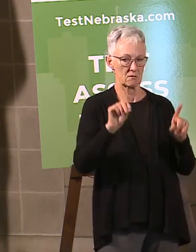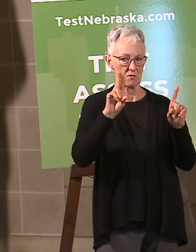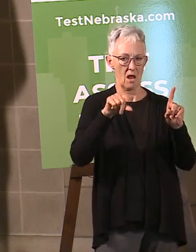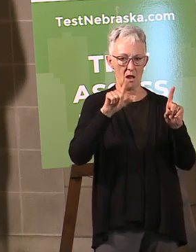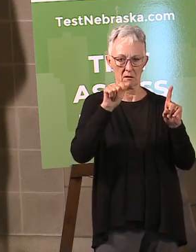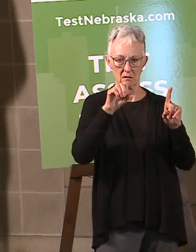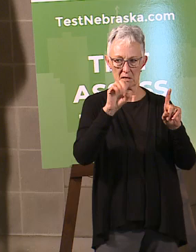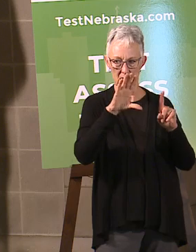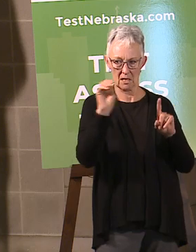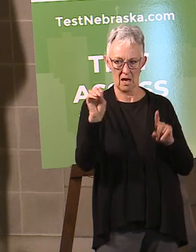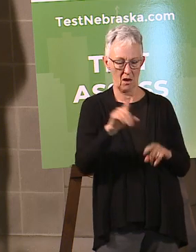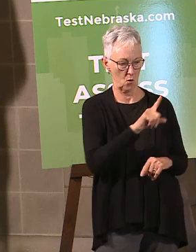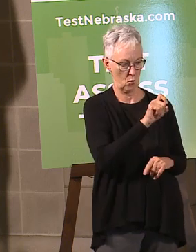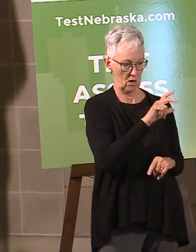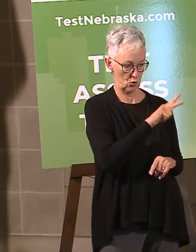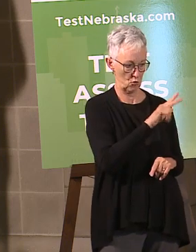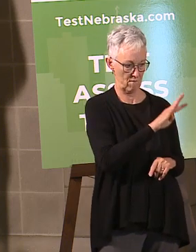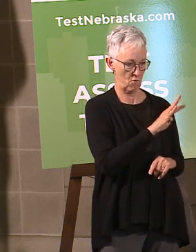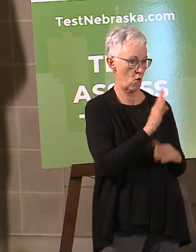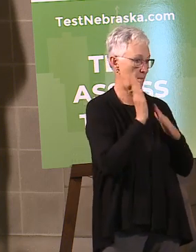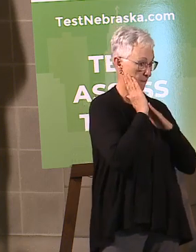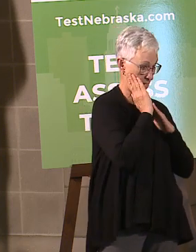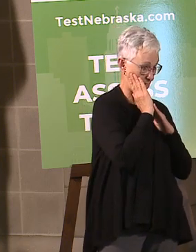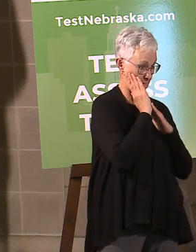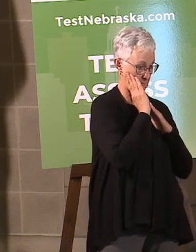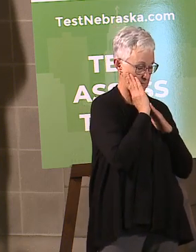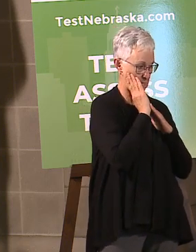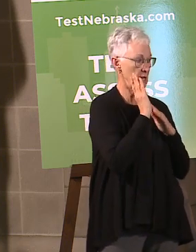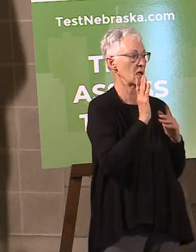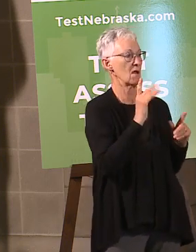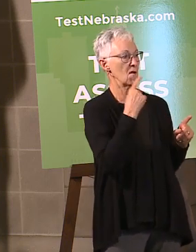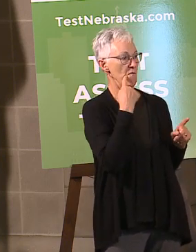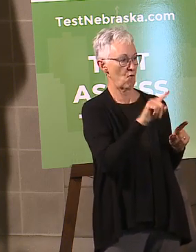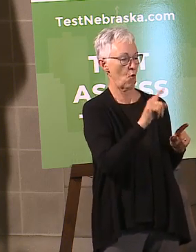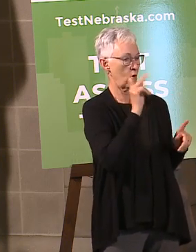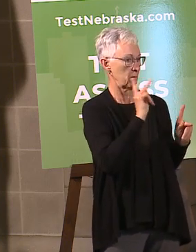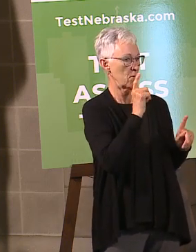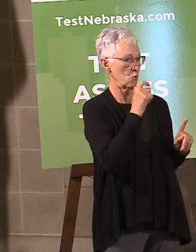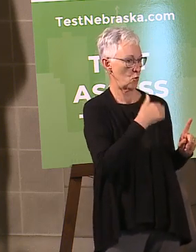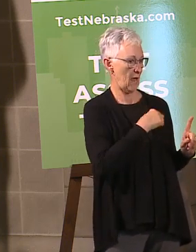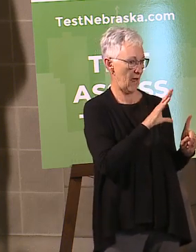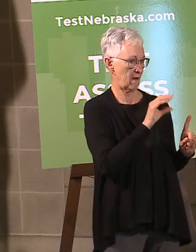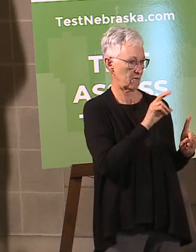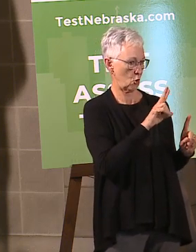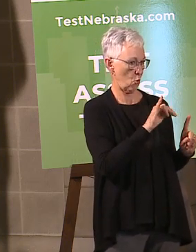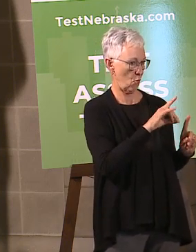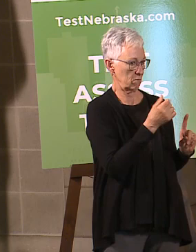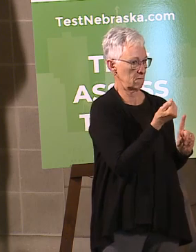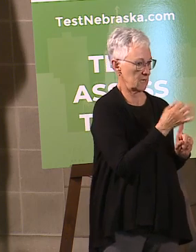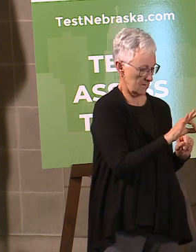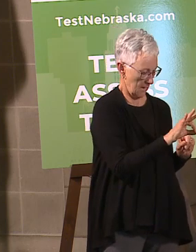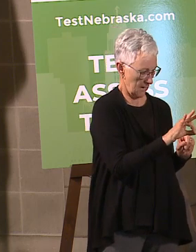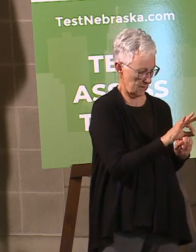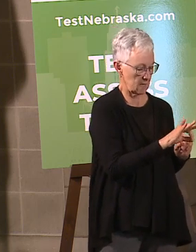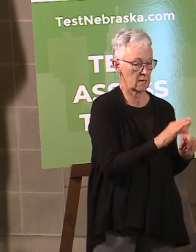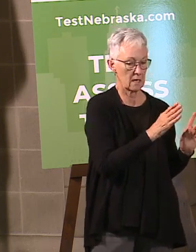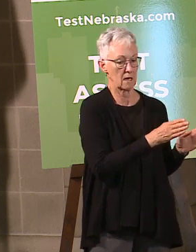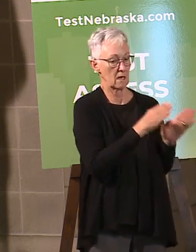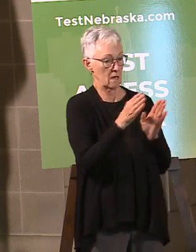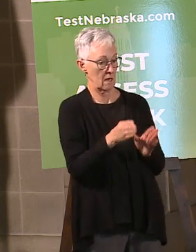134 beds are currently being used for COVID-positive related patients. Of those, 43 of